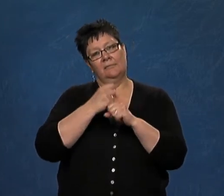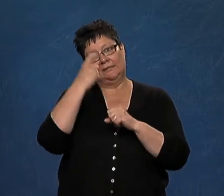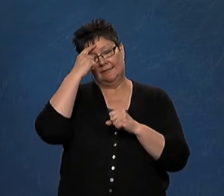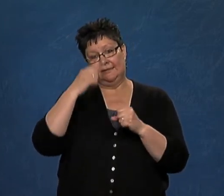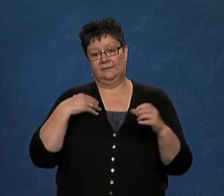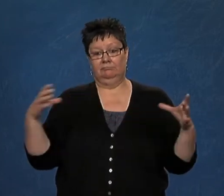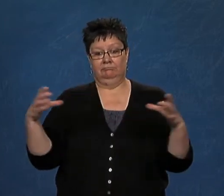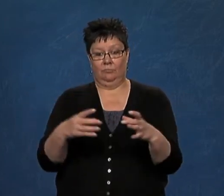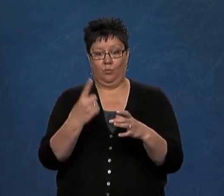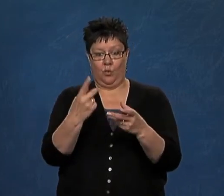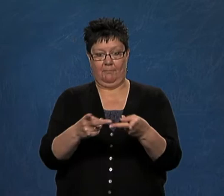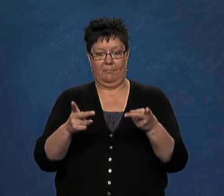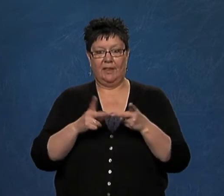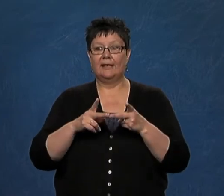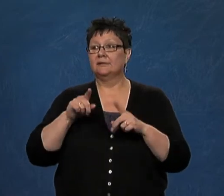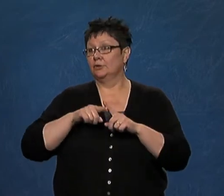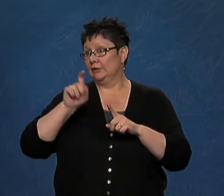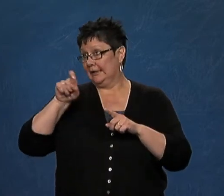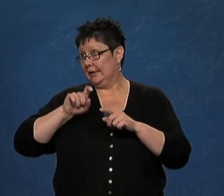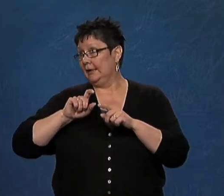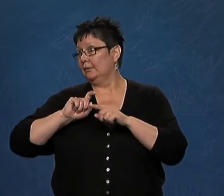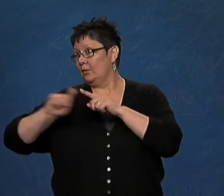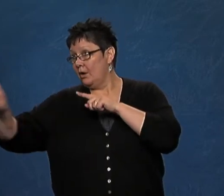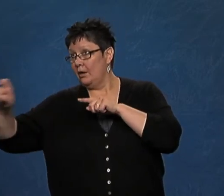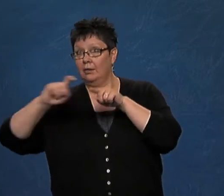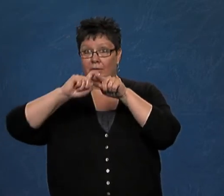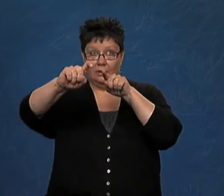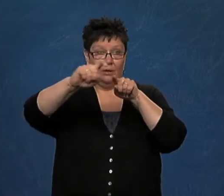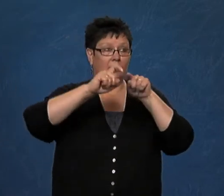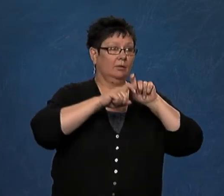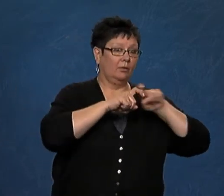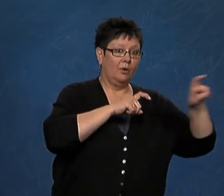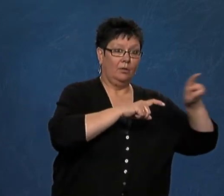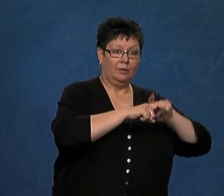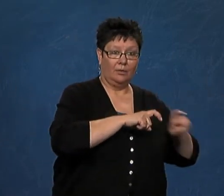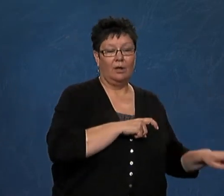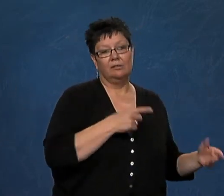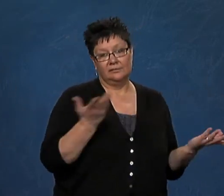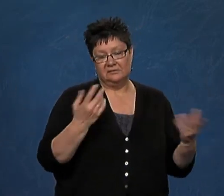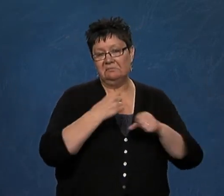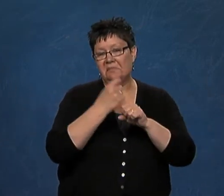enough interpreters, it makes sense if they're all in one place, they can make these calls to